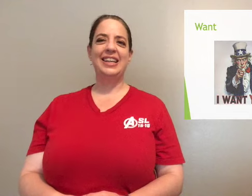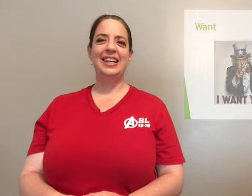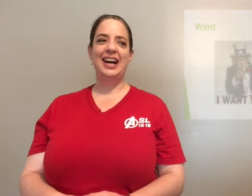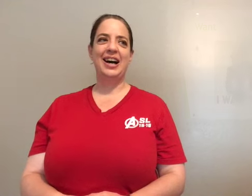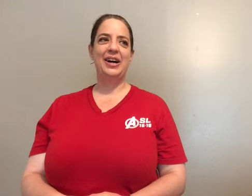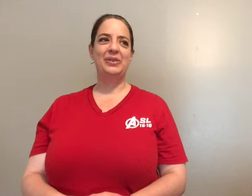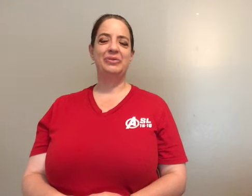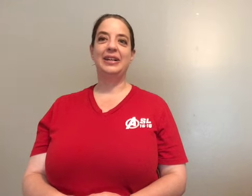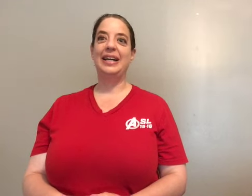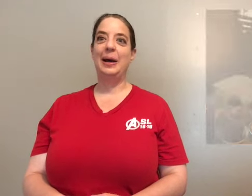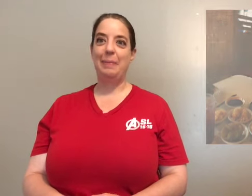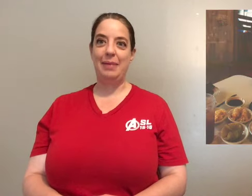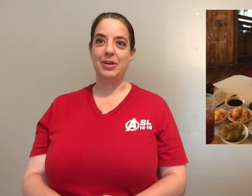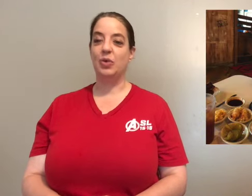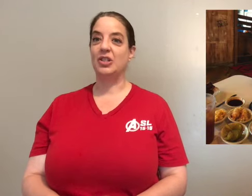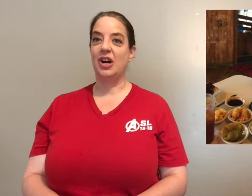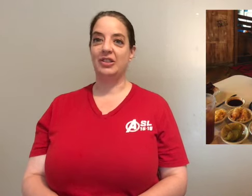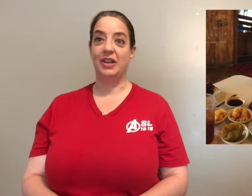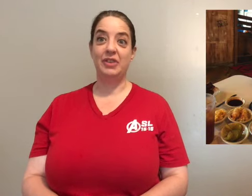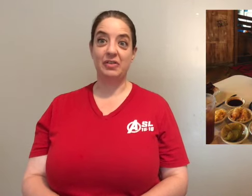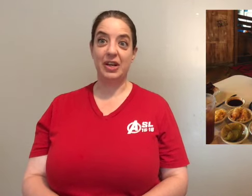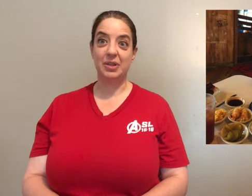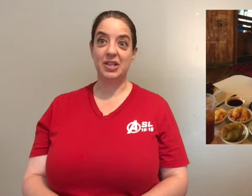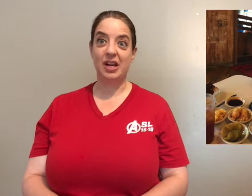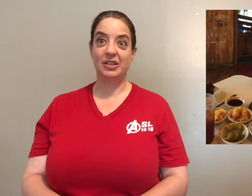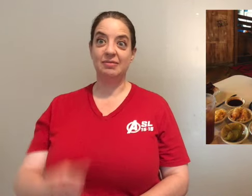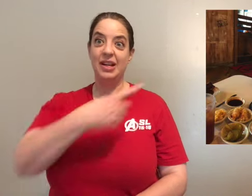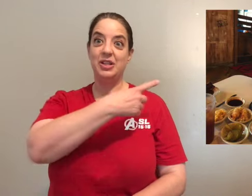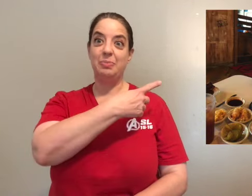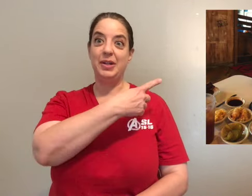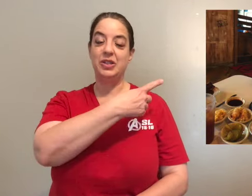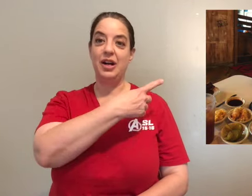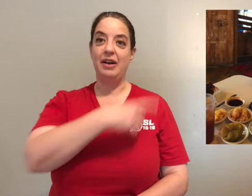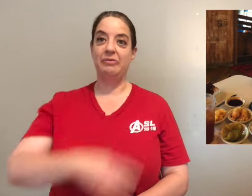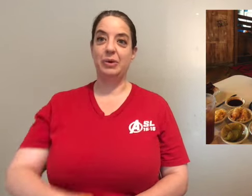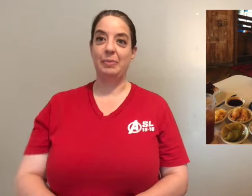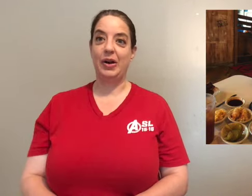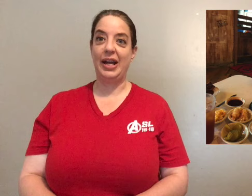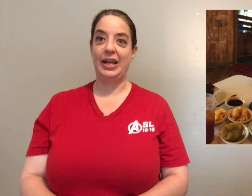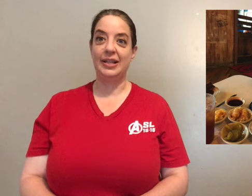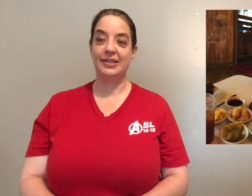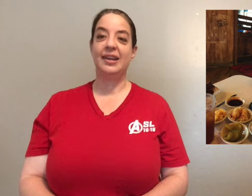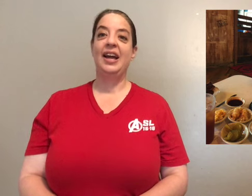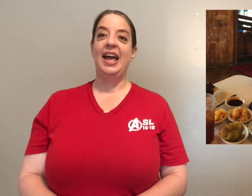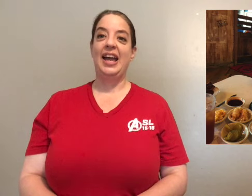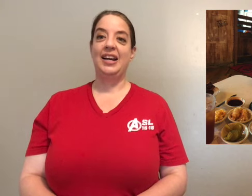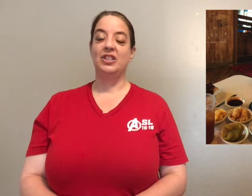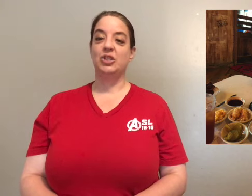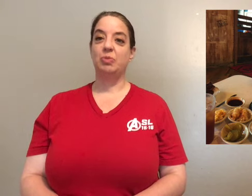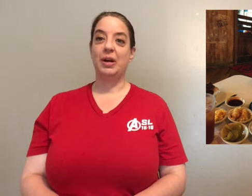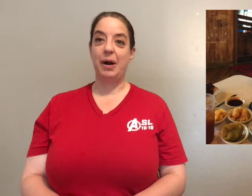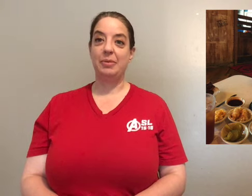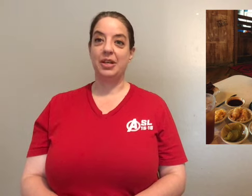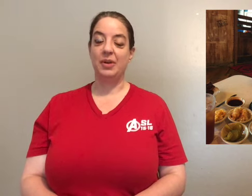think of like a baby or a toddler. Have you ever eaten with a toddler? Here's a picture of one of my grandkids, and we're at a barbecue